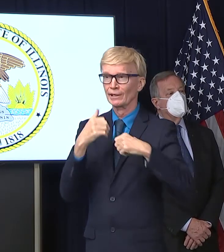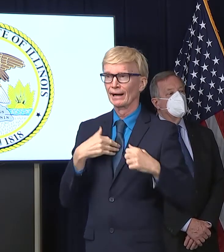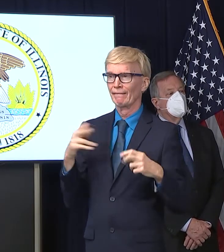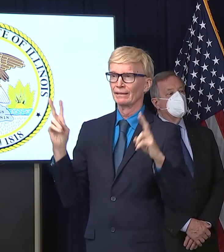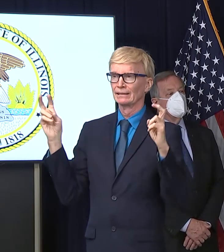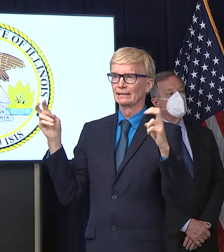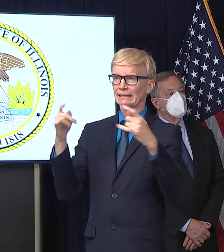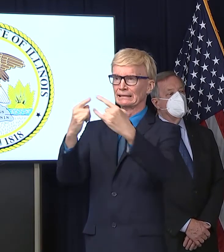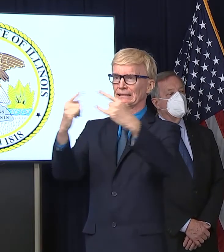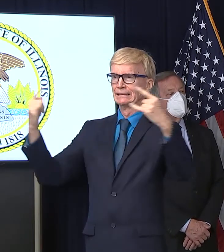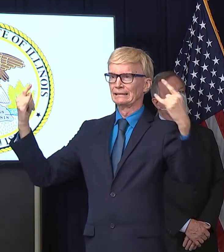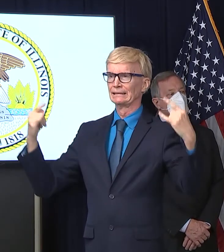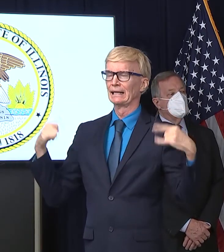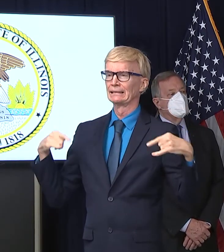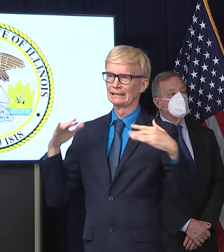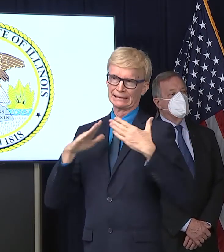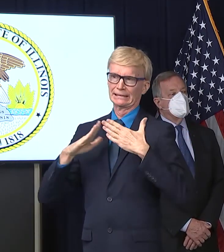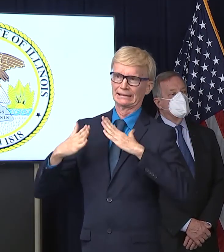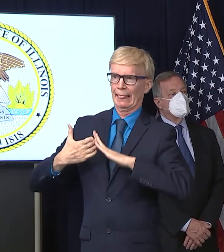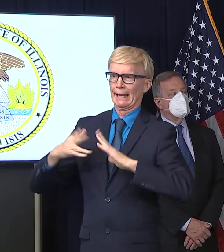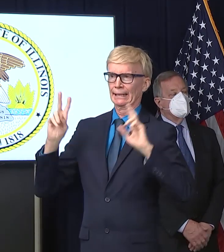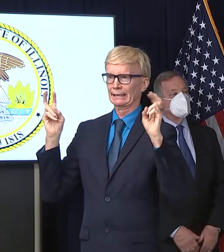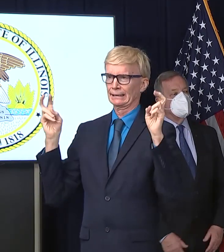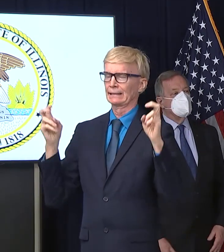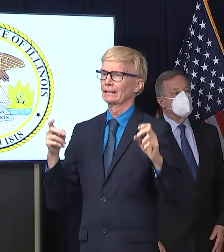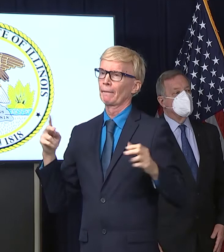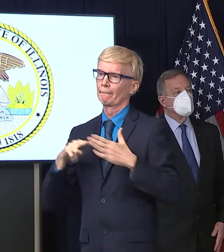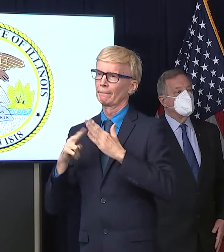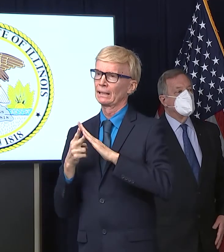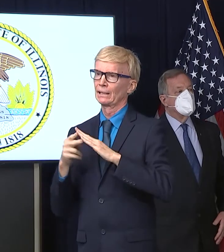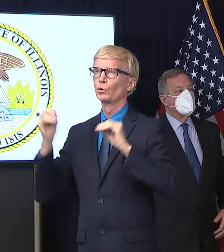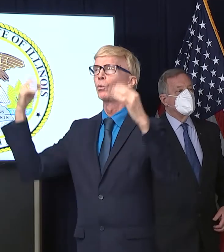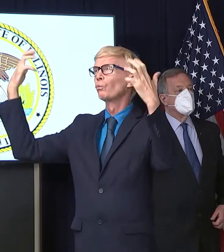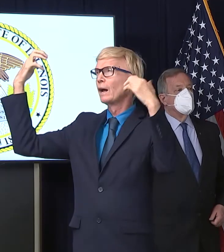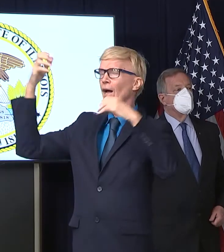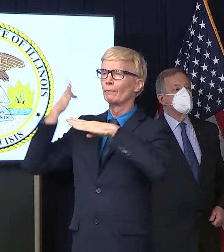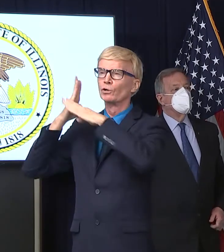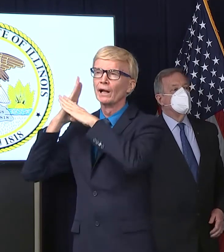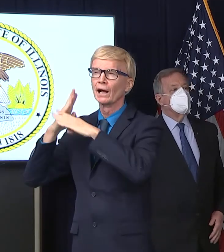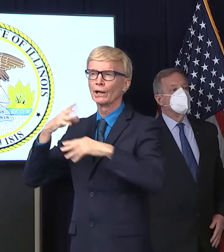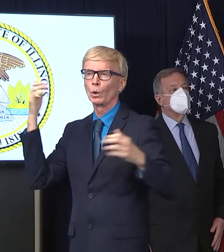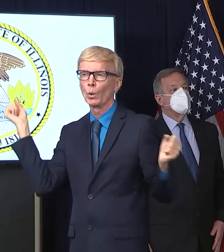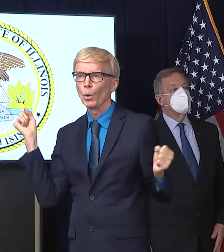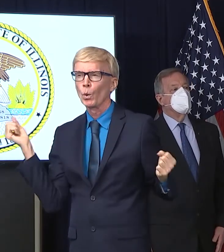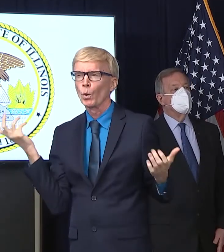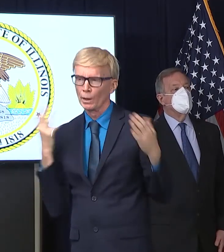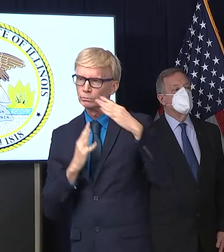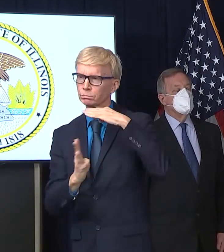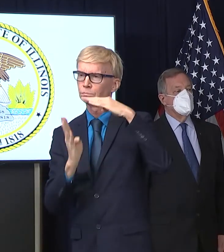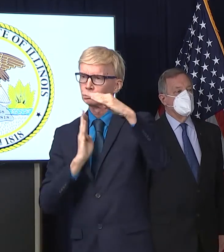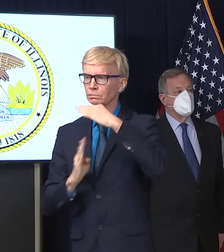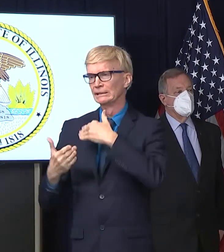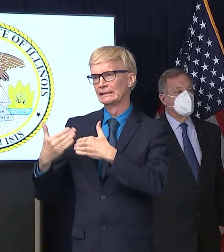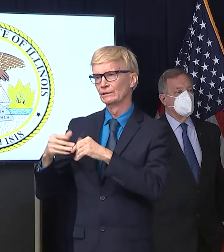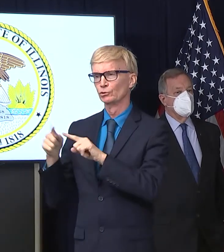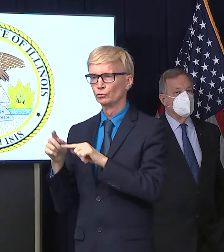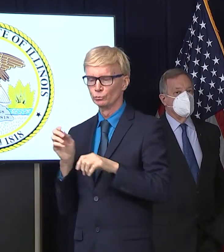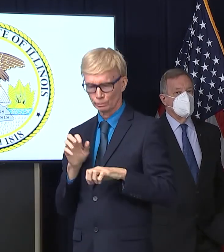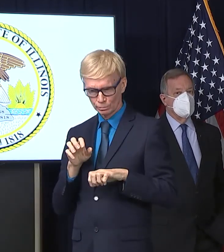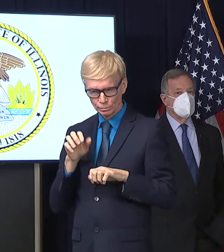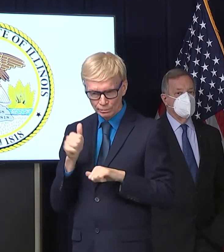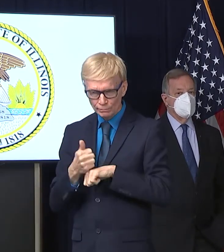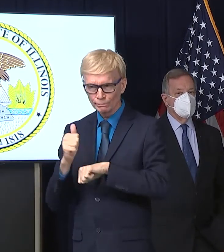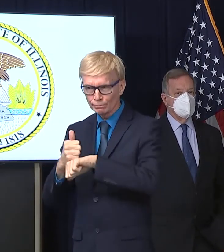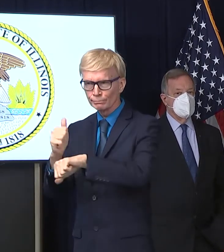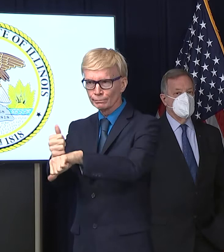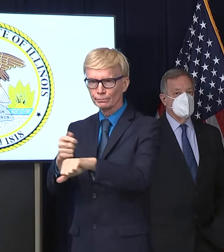city, ensuring that we can get folks out of any elements and process them smoothly and move them along. So just confirming it will